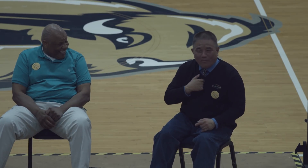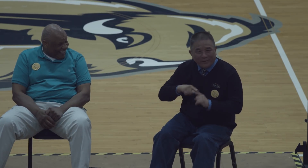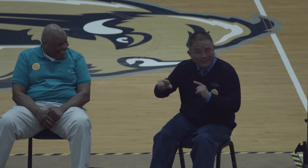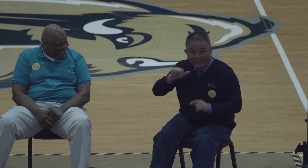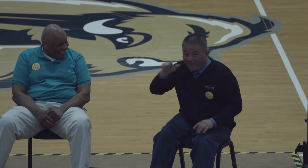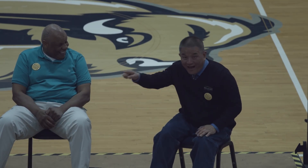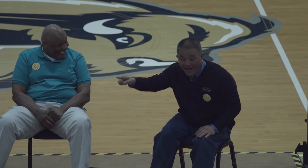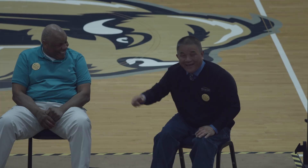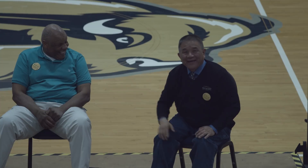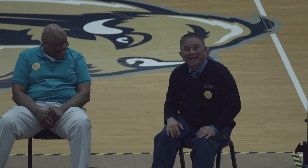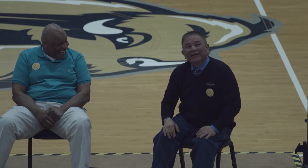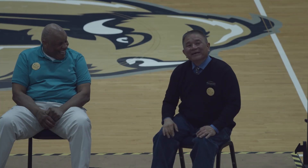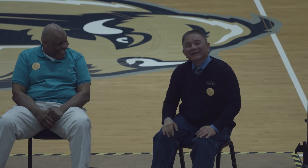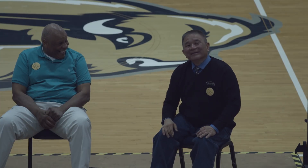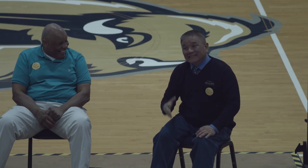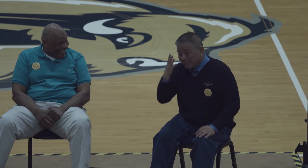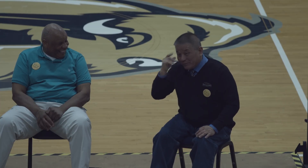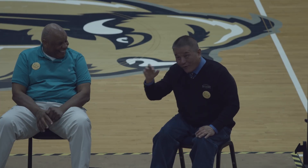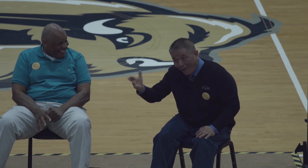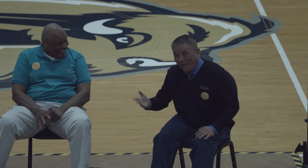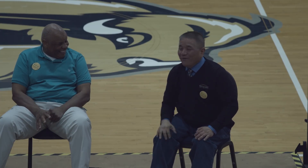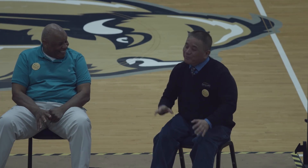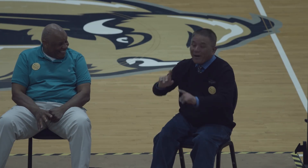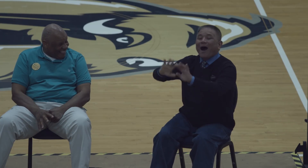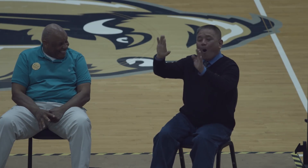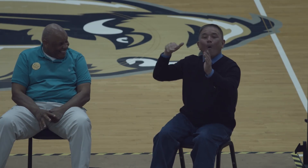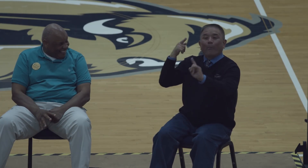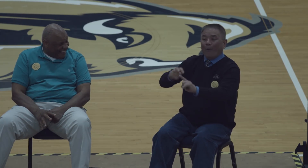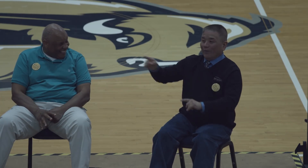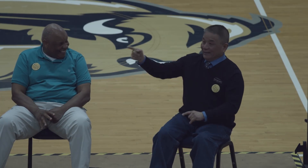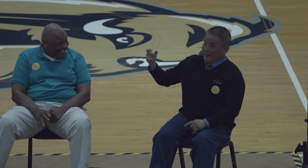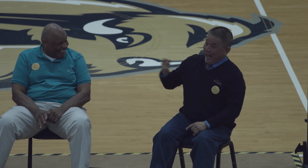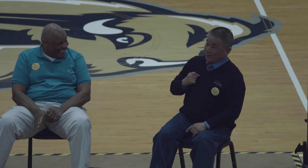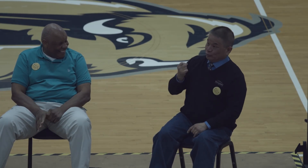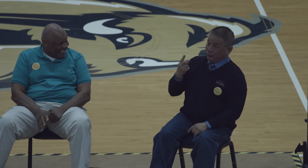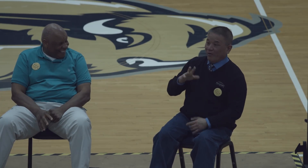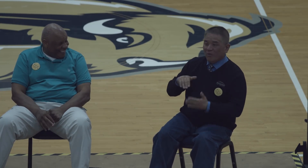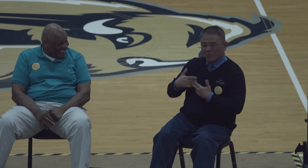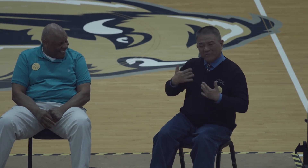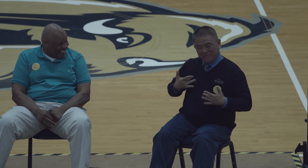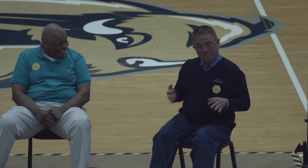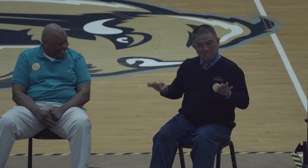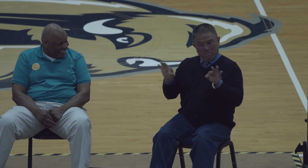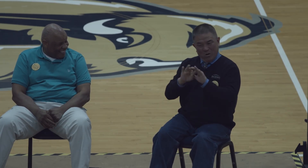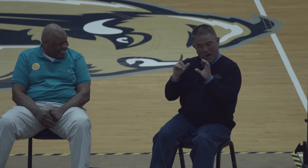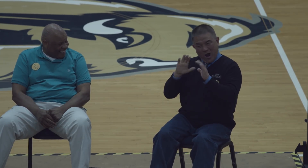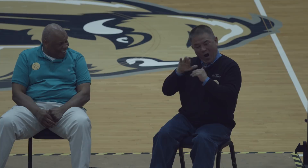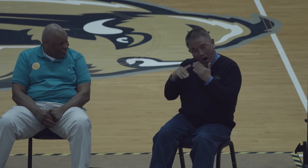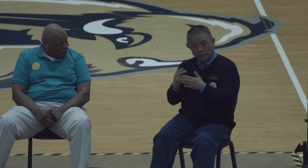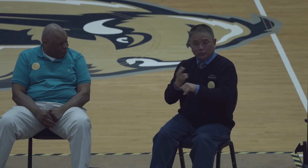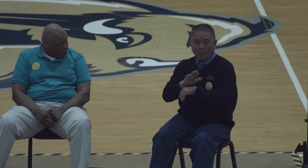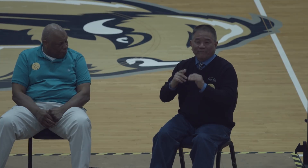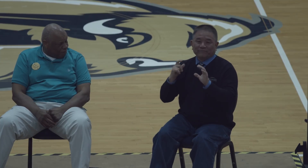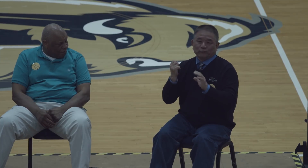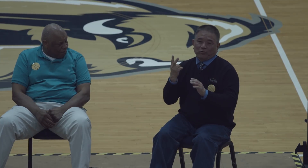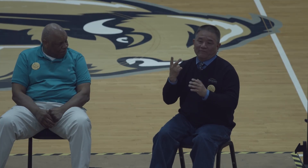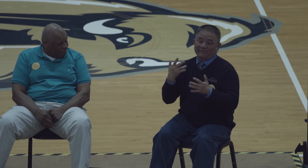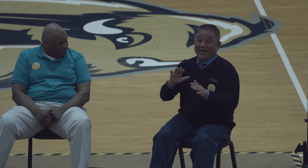sleeping in the dorm. I got to sleep in the warm dorm when some of them didn't. But anyway, you asked me how I felt just having